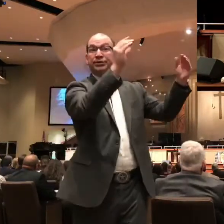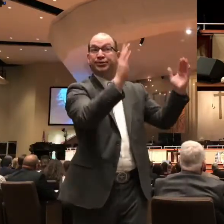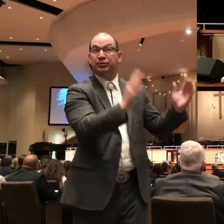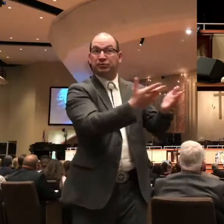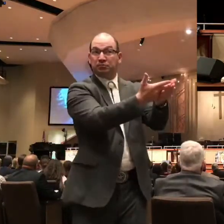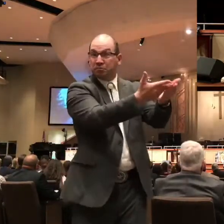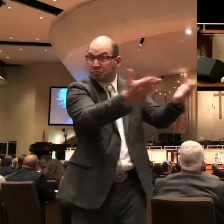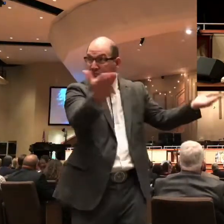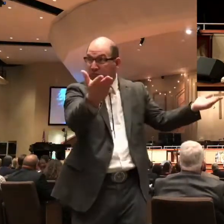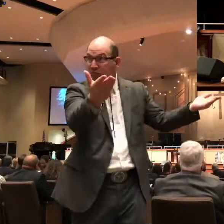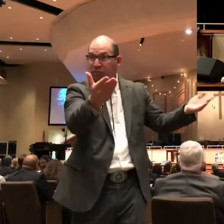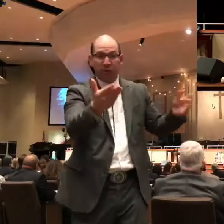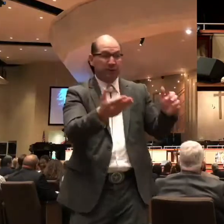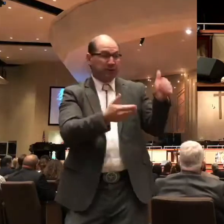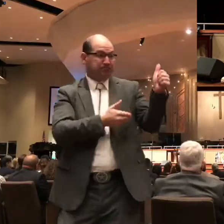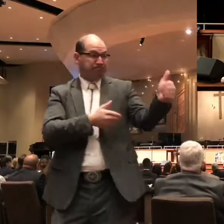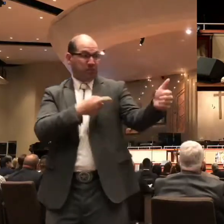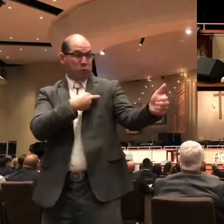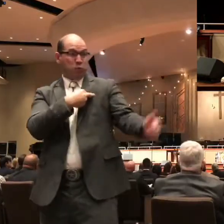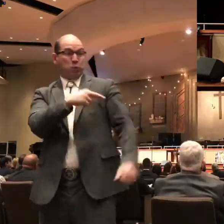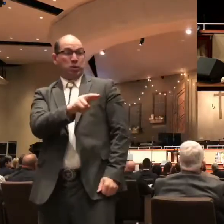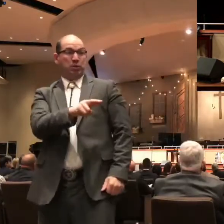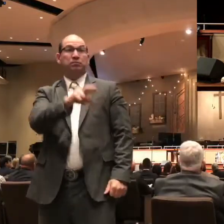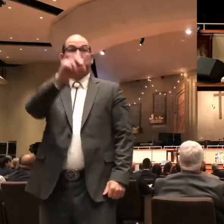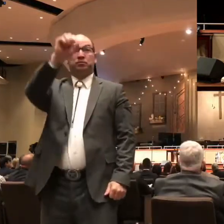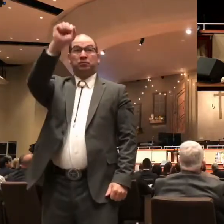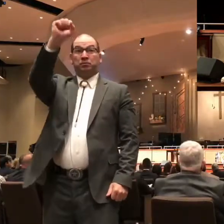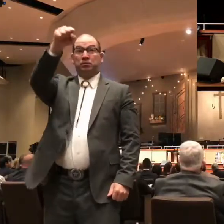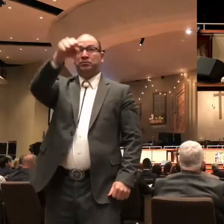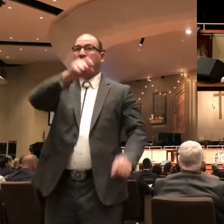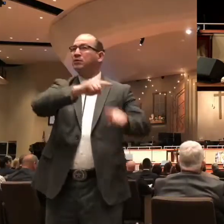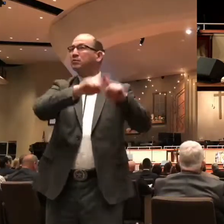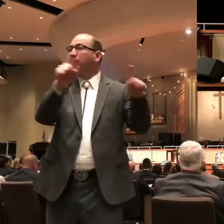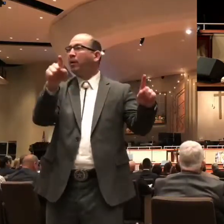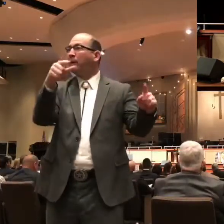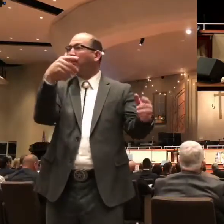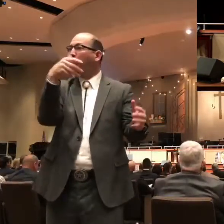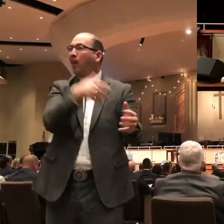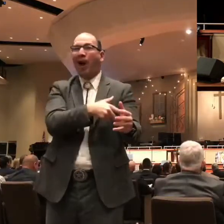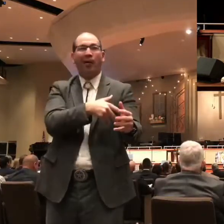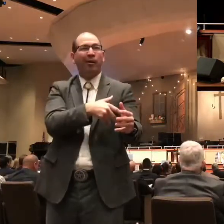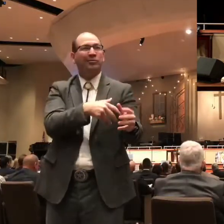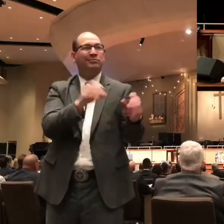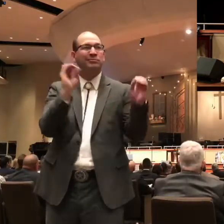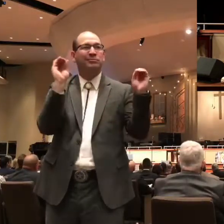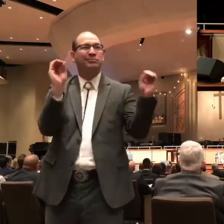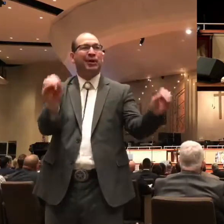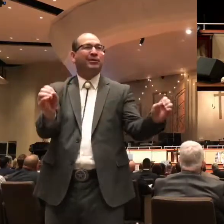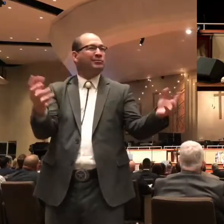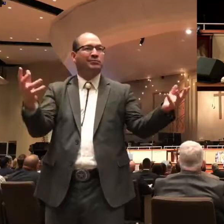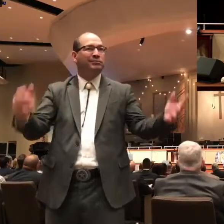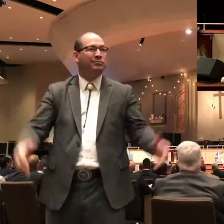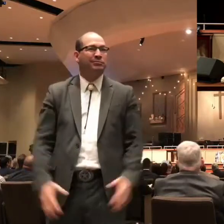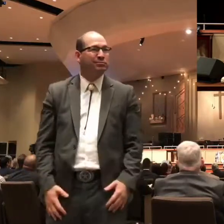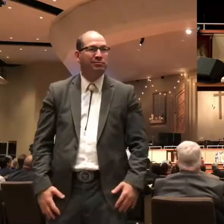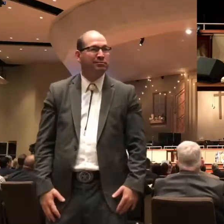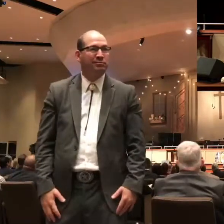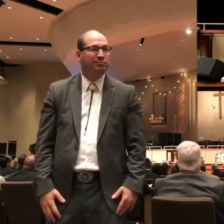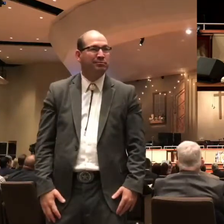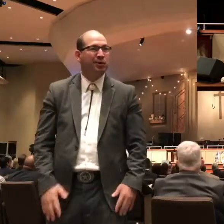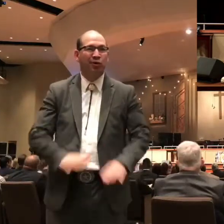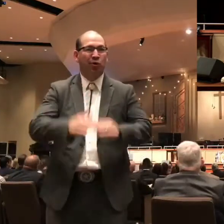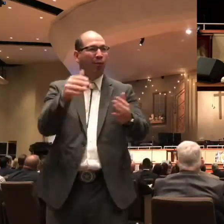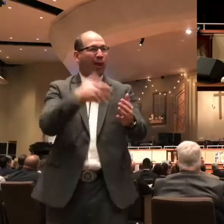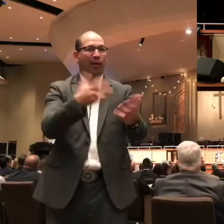have a form of religion, but they deny the power thereof. They deny the power